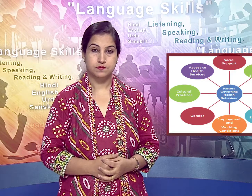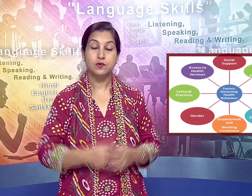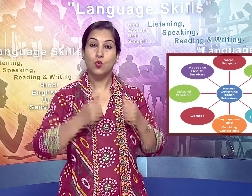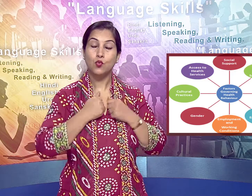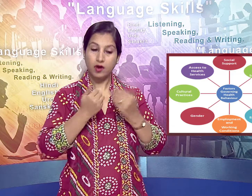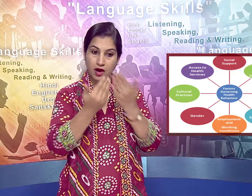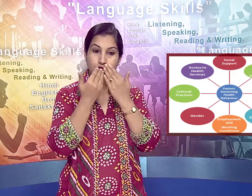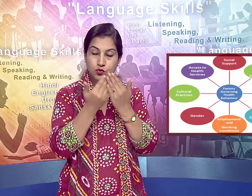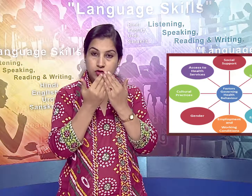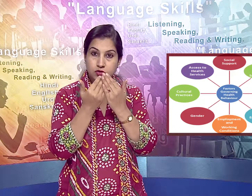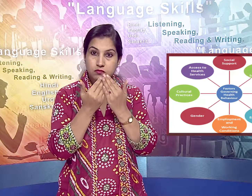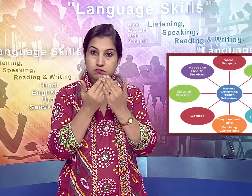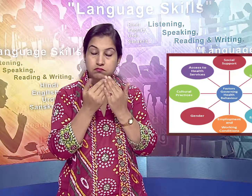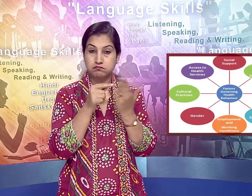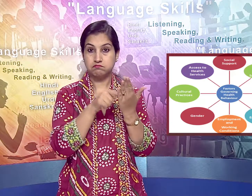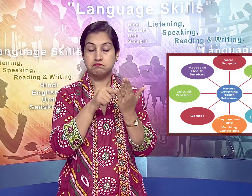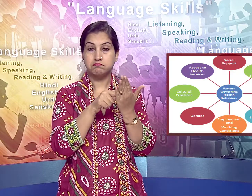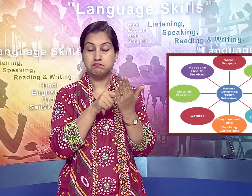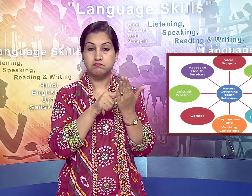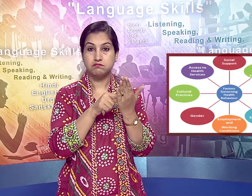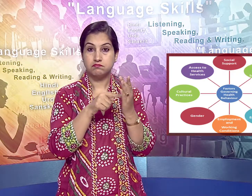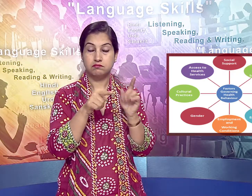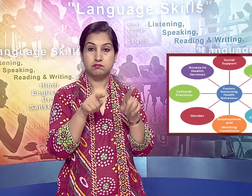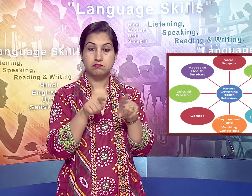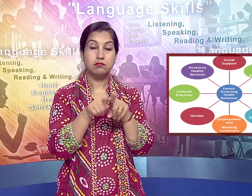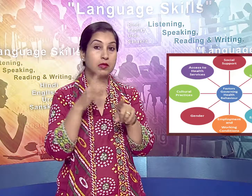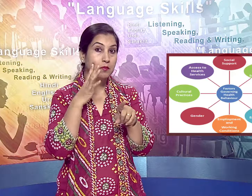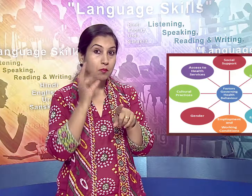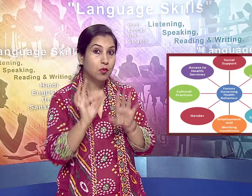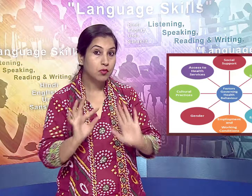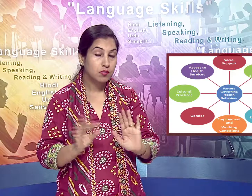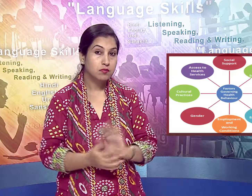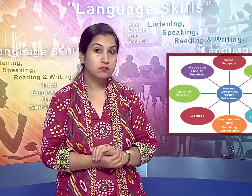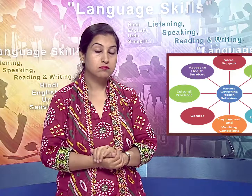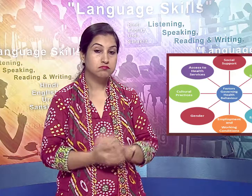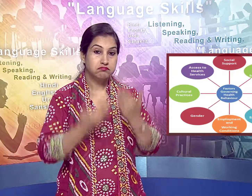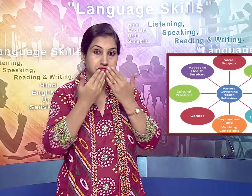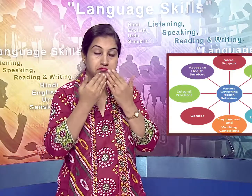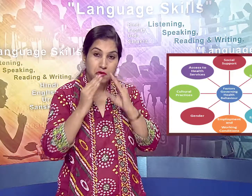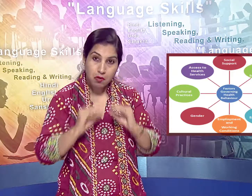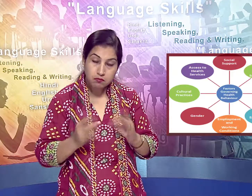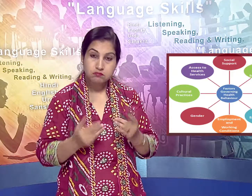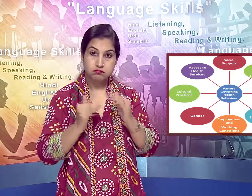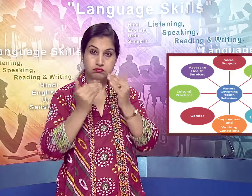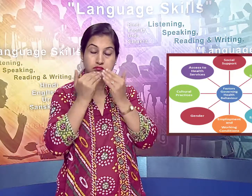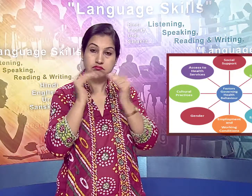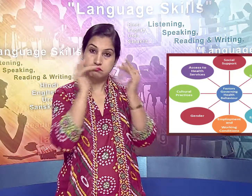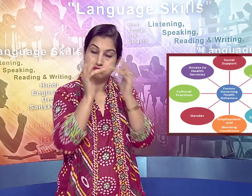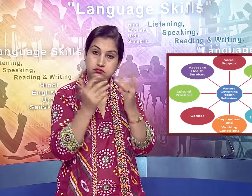Our education level also is an important factor which